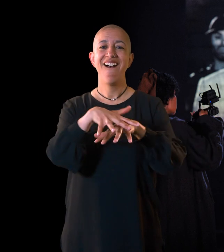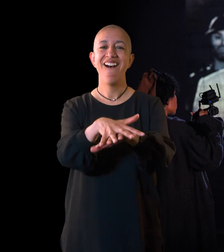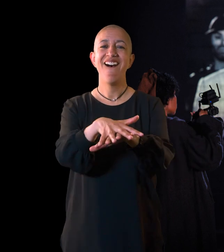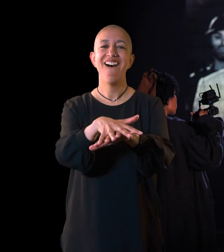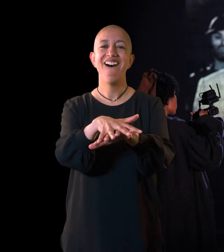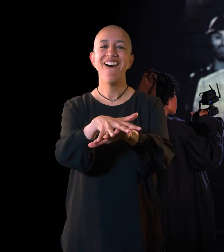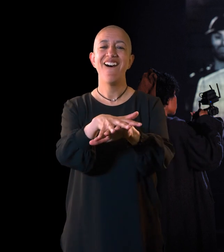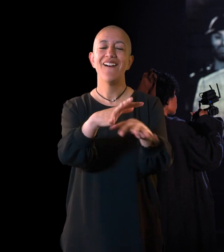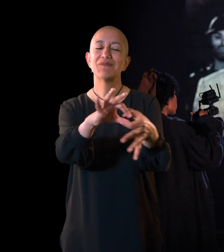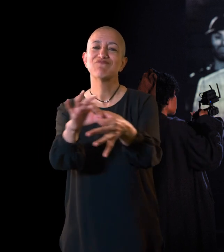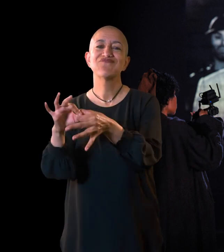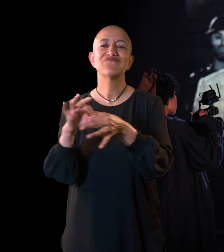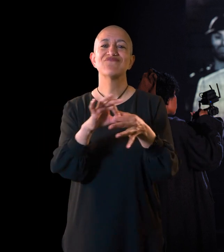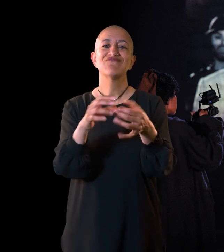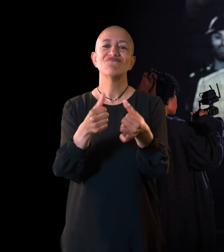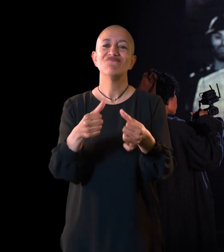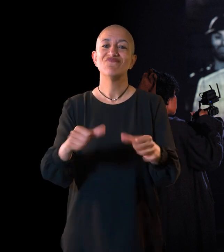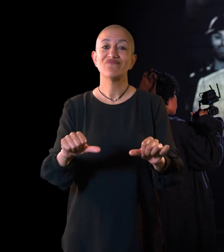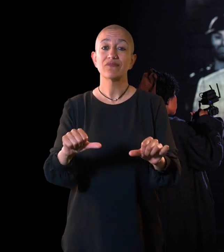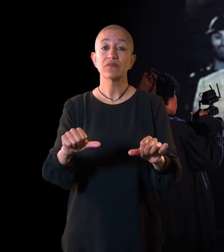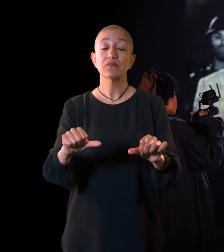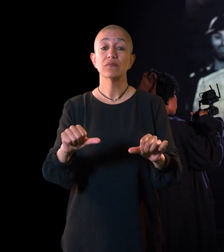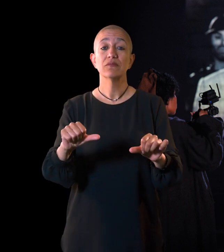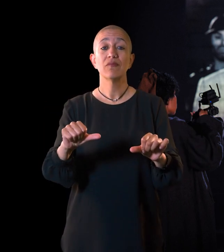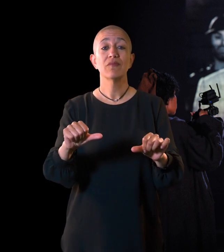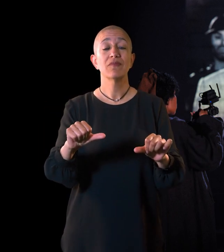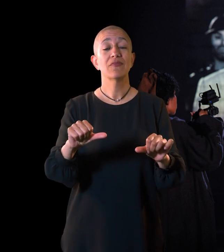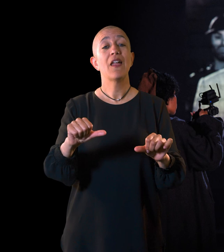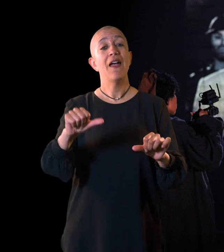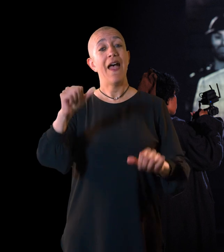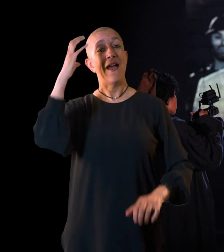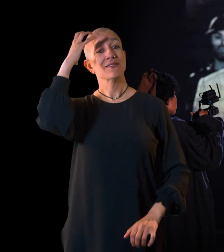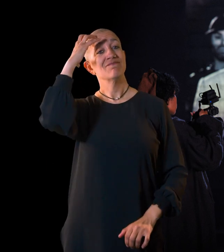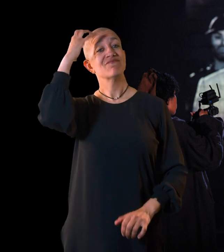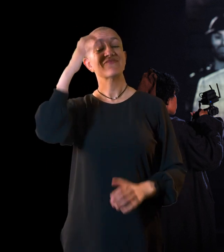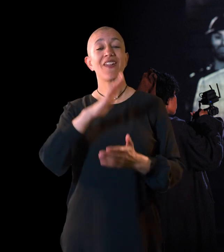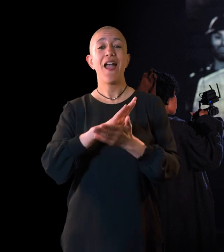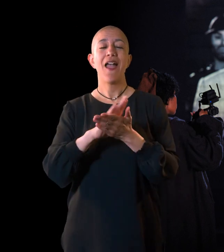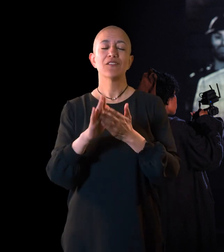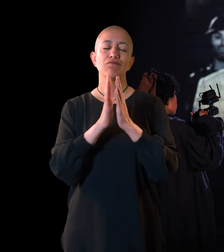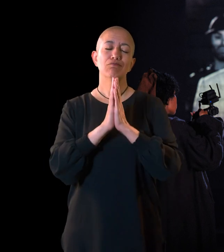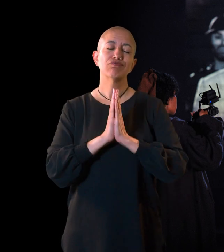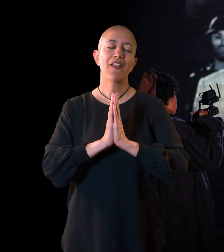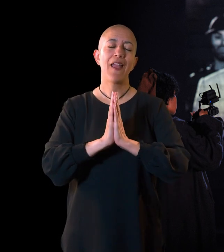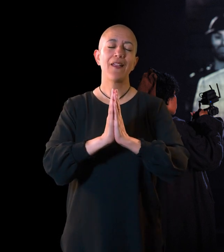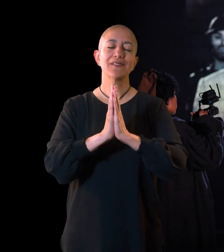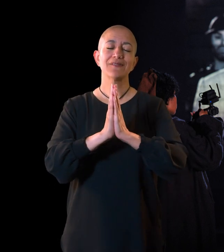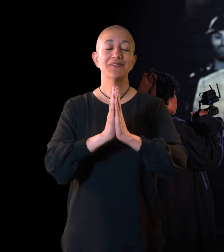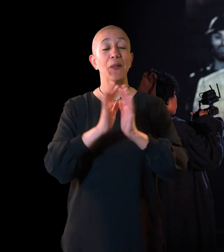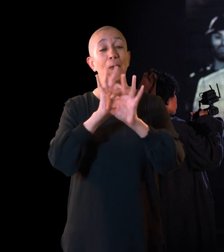And Richmond prays that a new era of peace for England will begin. WhoStar on And